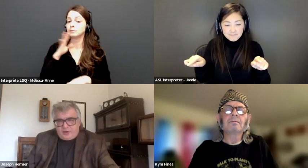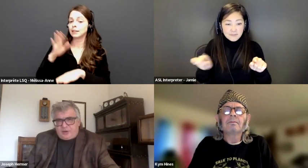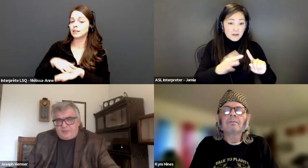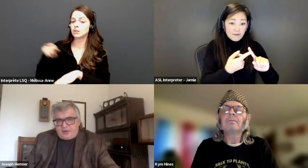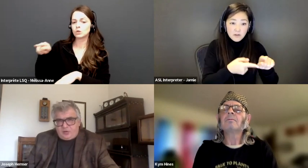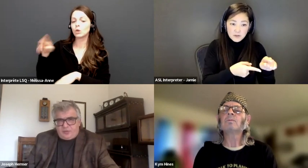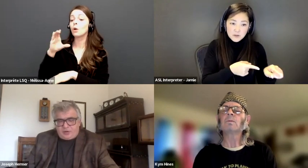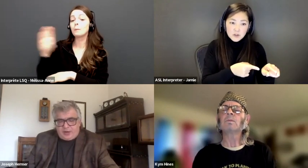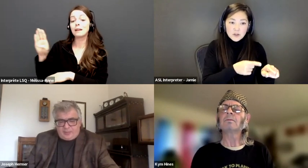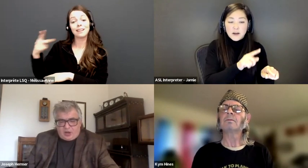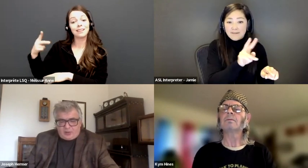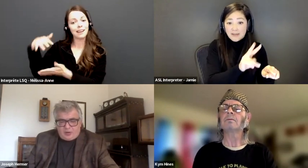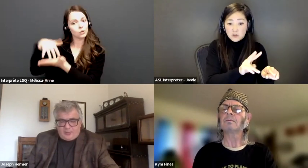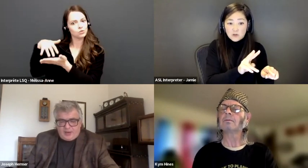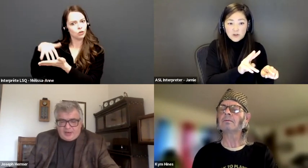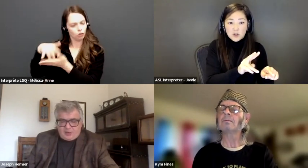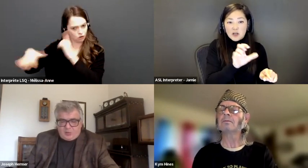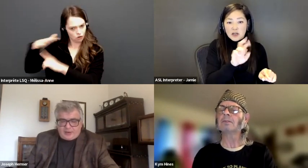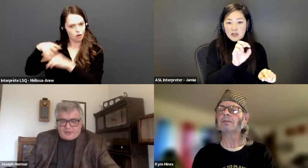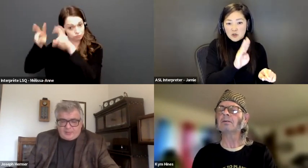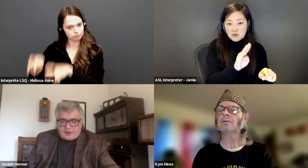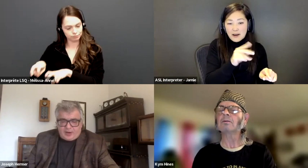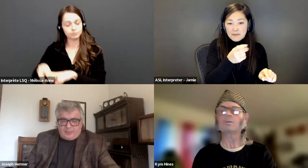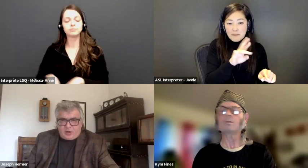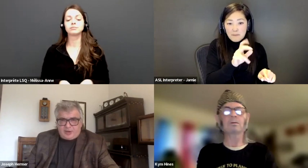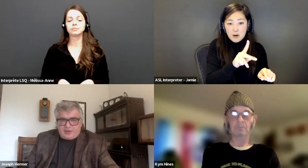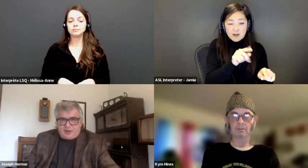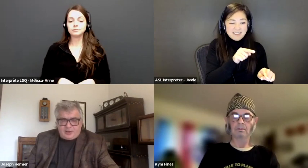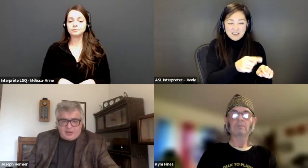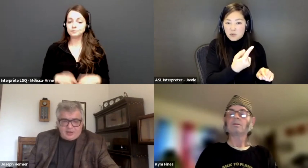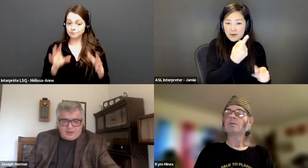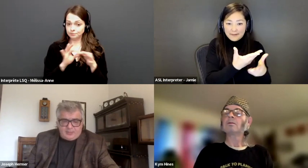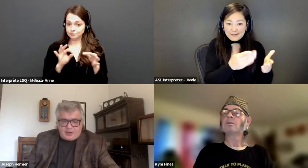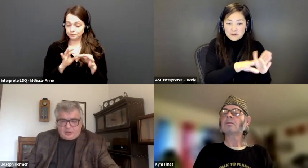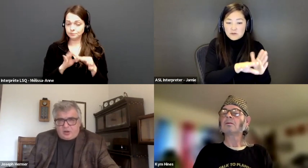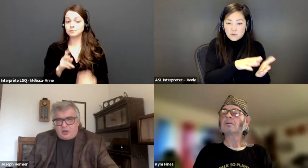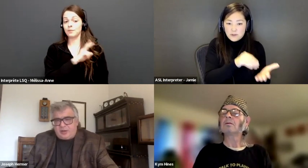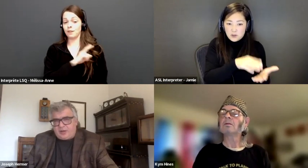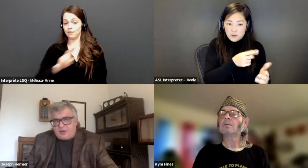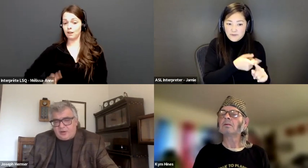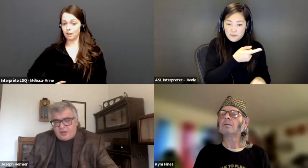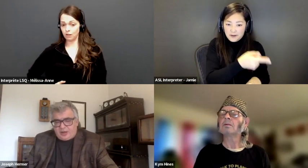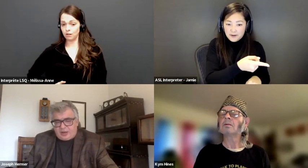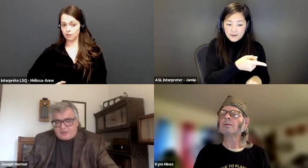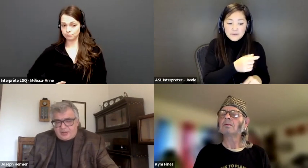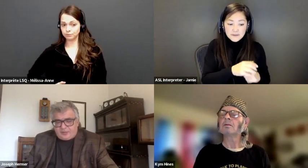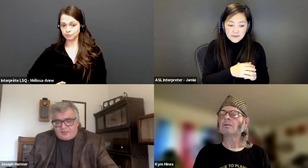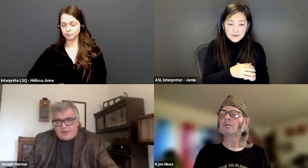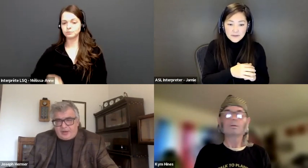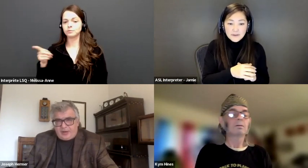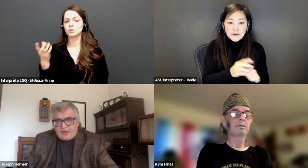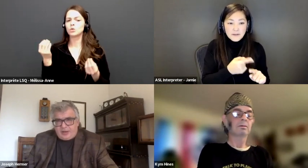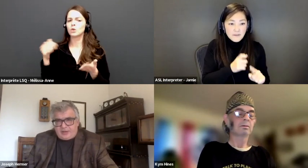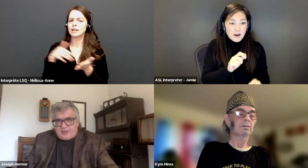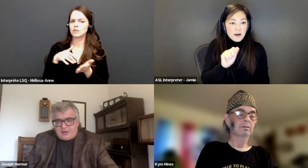one in Vancouver in Crab Park, one of the main takeaways from the Crab Park case study done by our colleague here, Alexandra